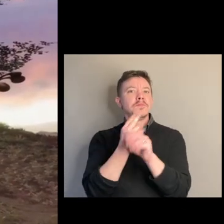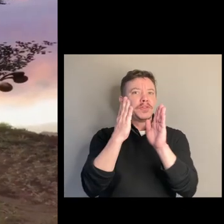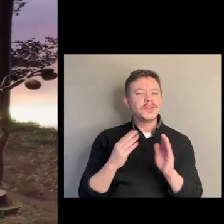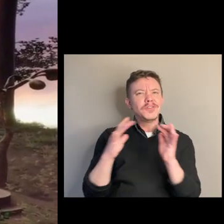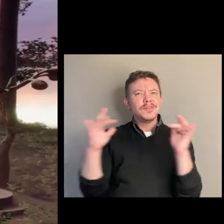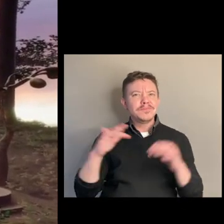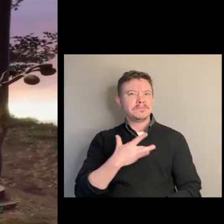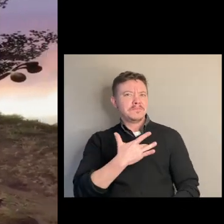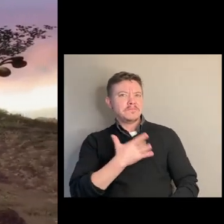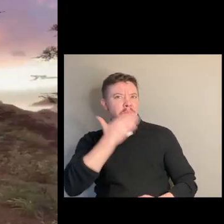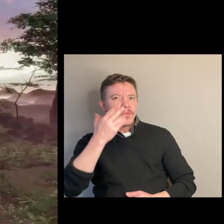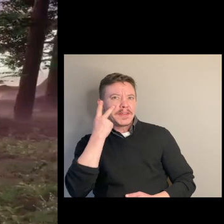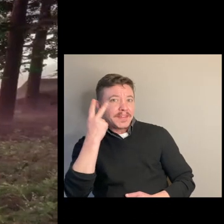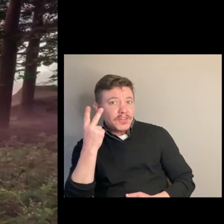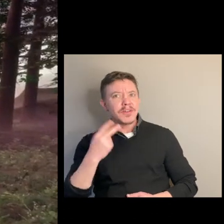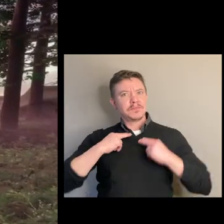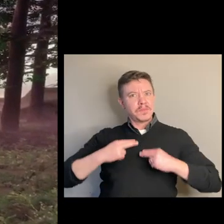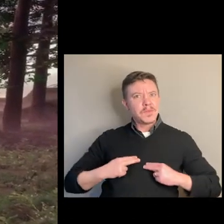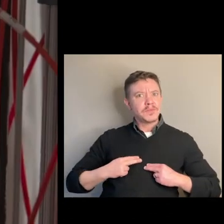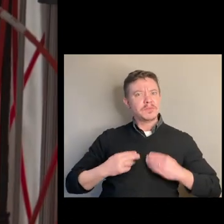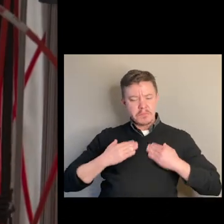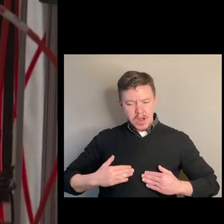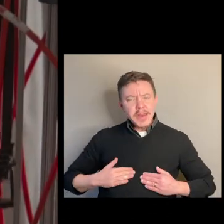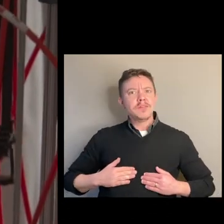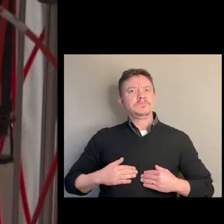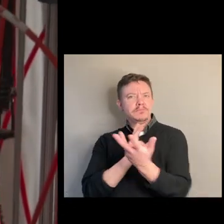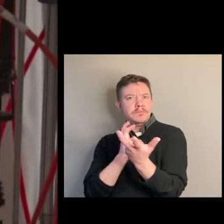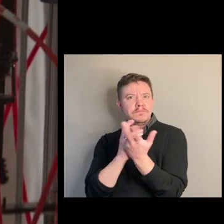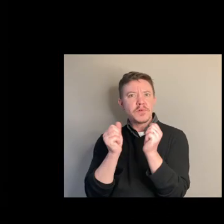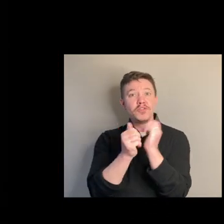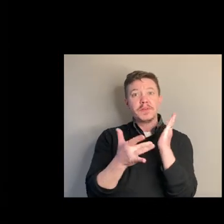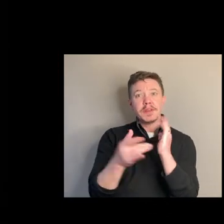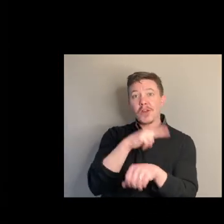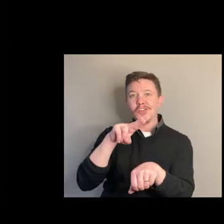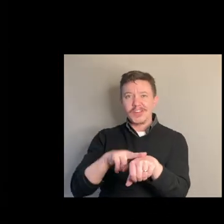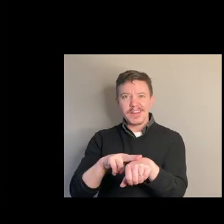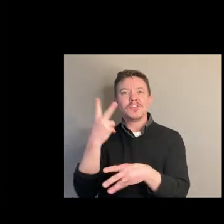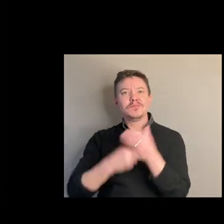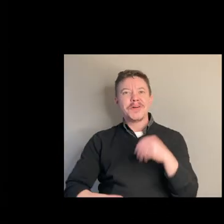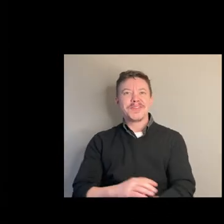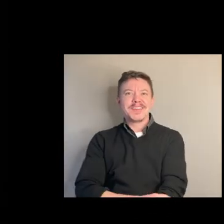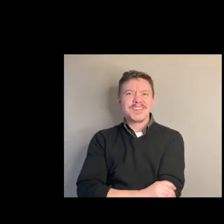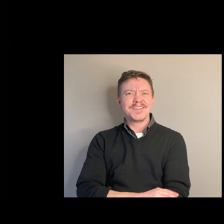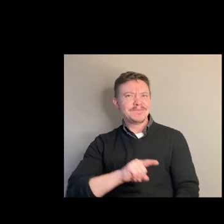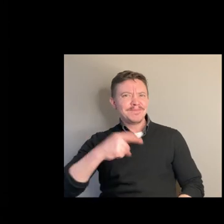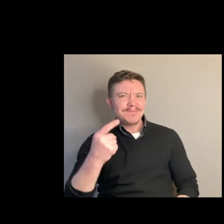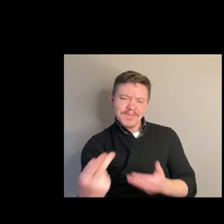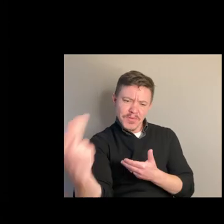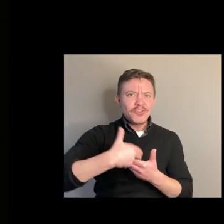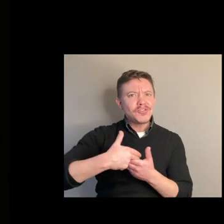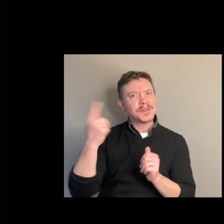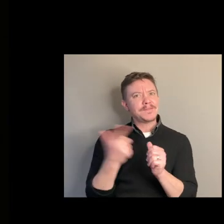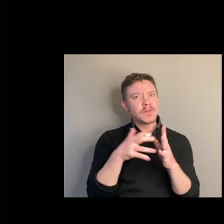multi-user, and multi-sensory installation where the human body is redesigned to merge with technology and nature itself.